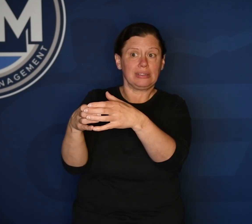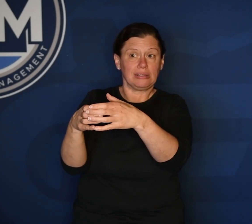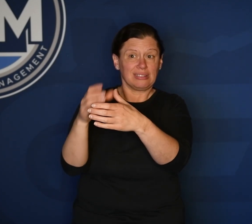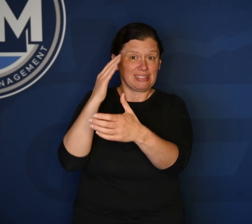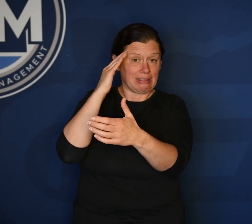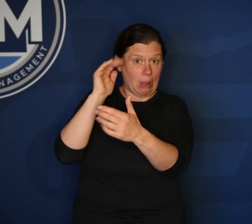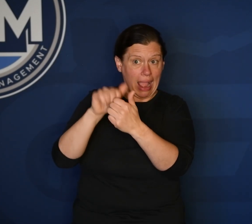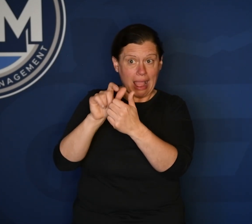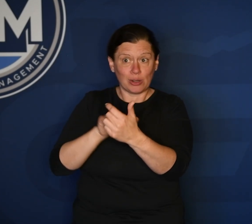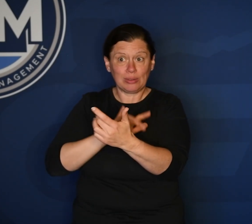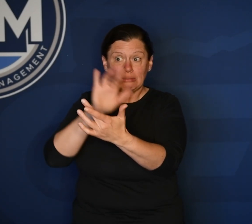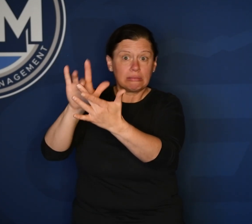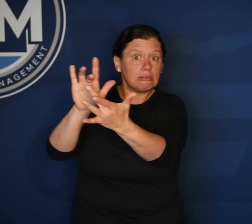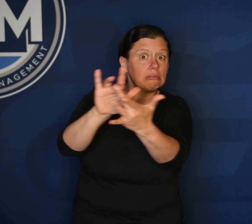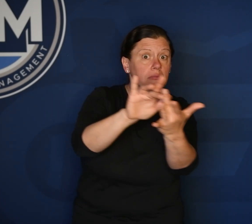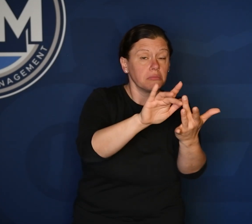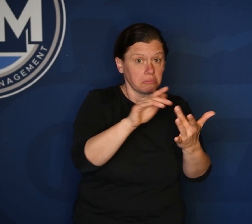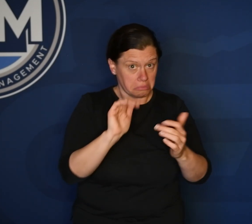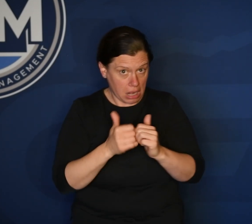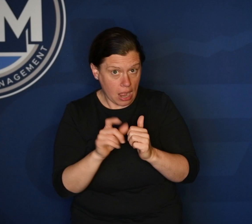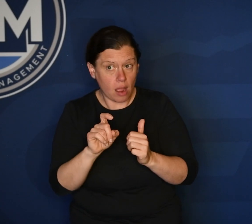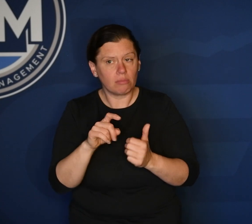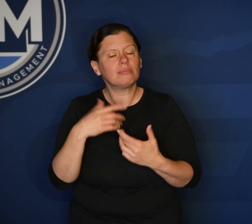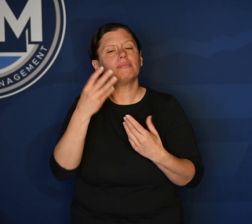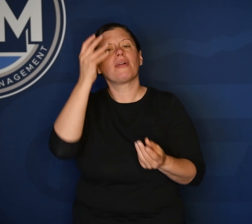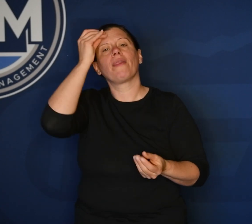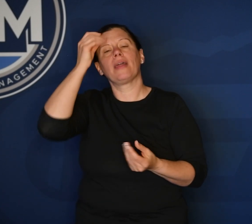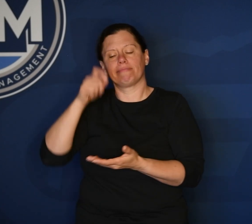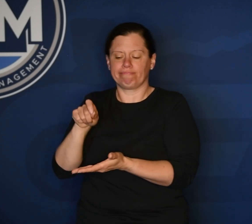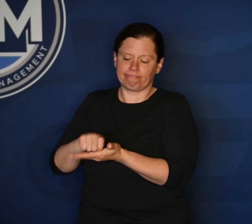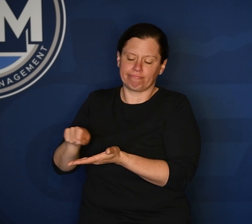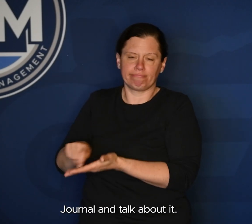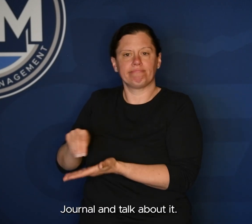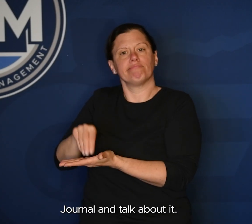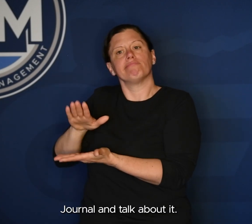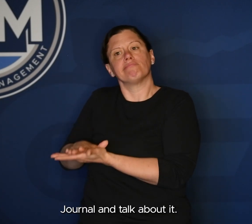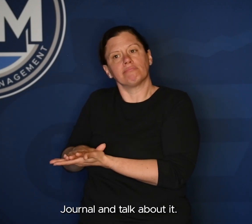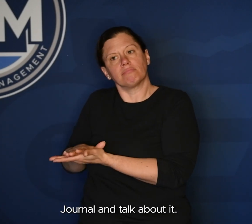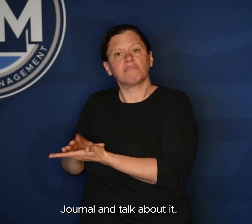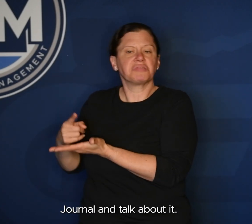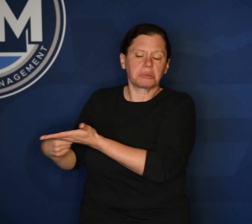Journal and talk about it.